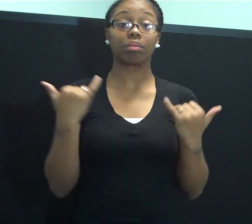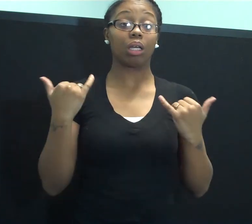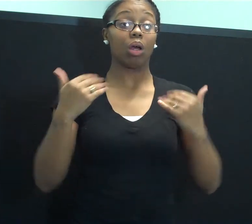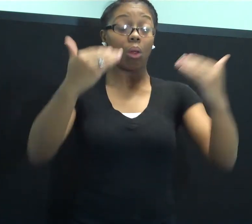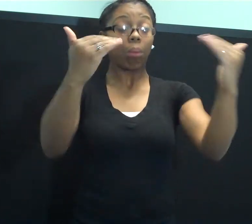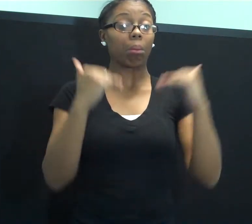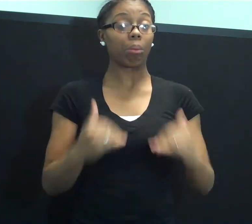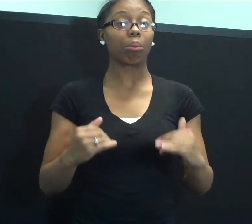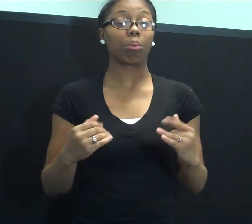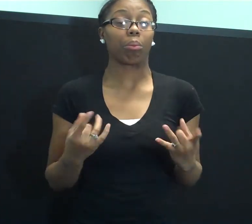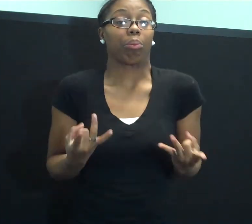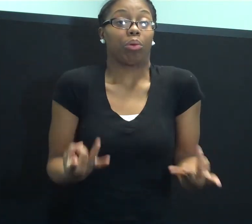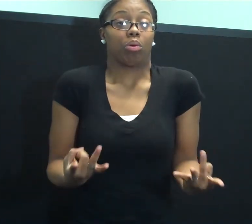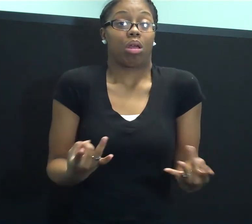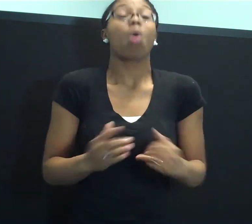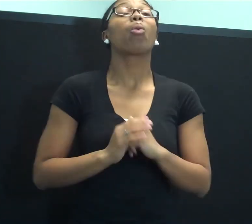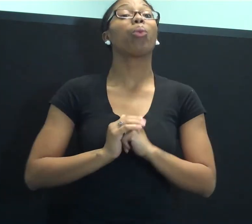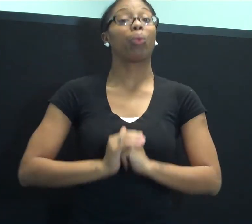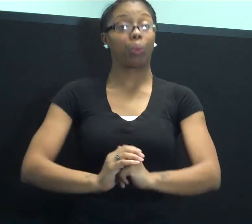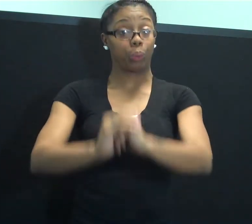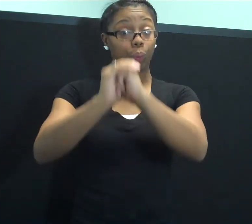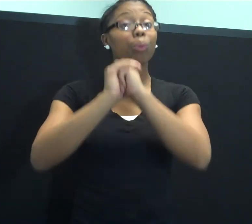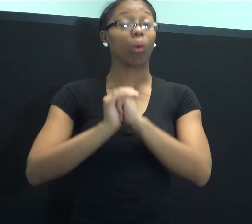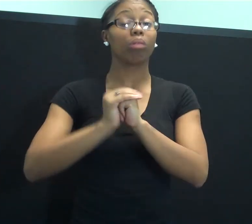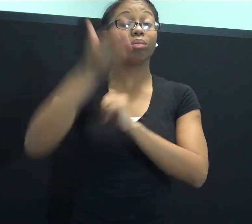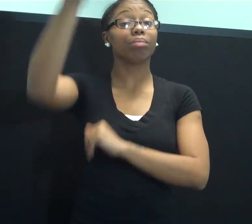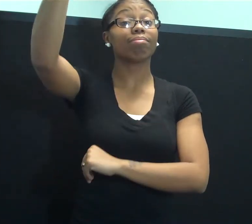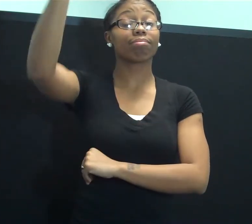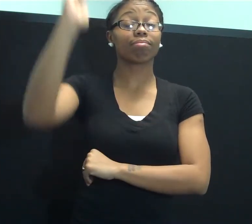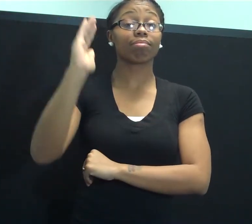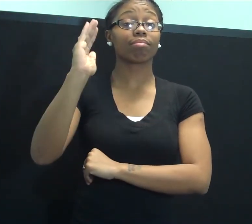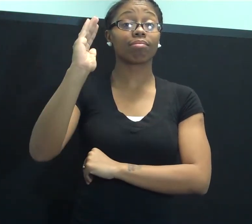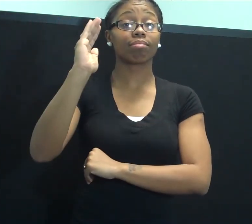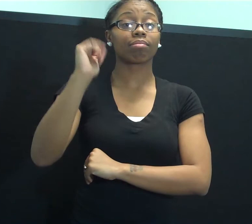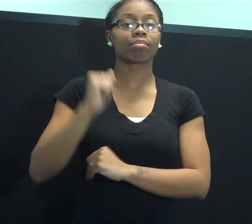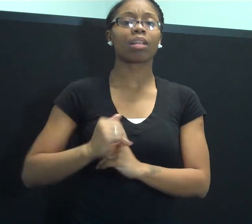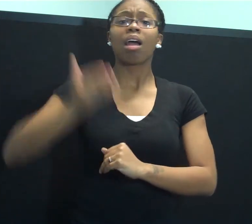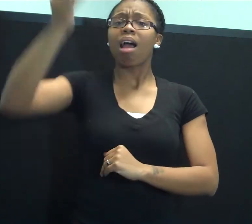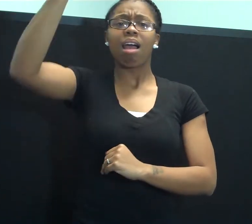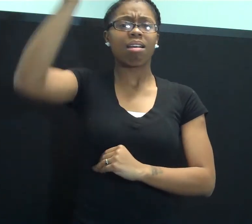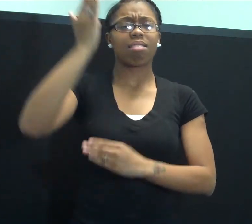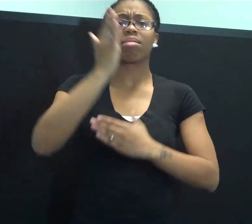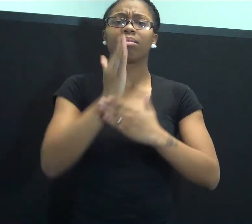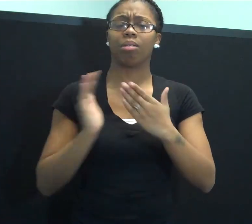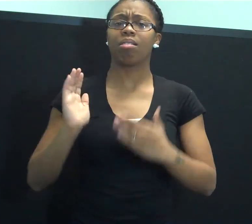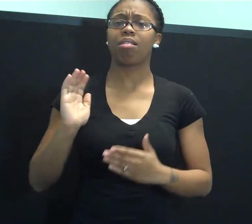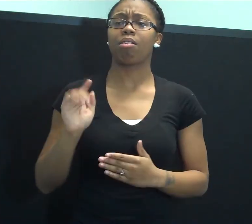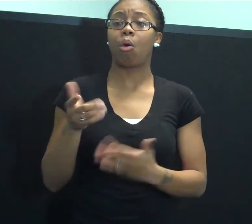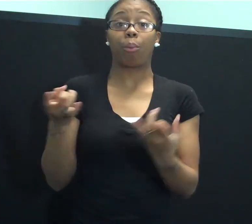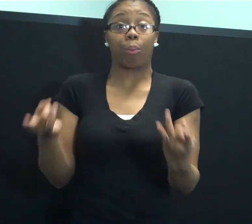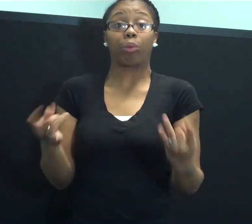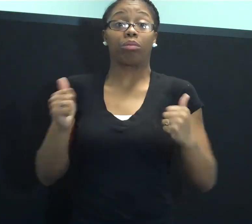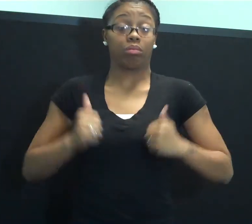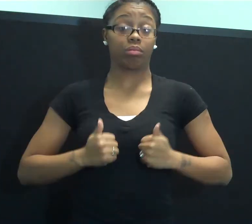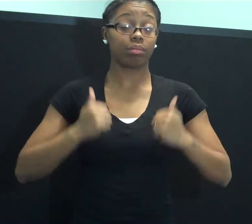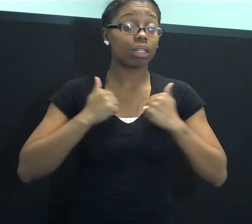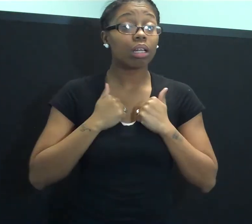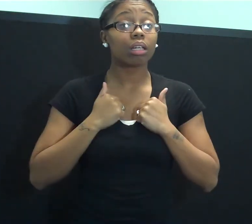do worship gods. Gods are a part of Buddhist life. Gods